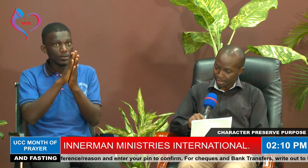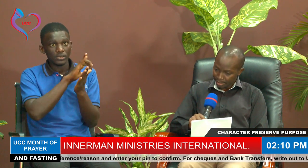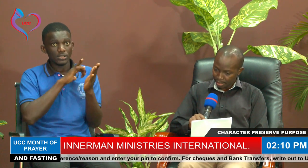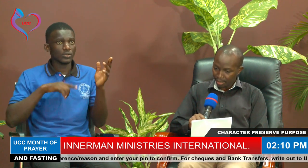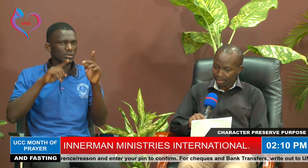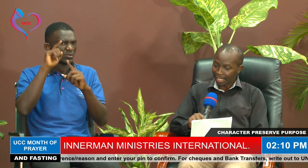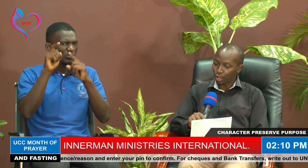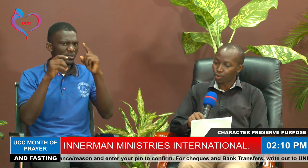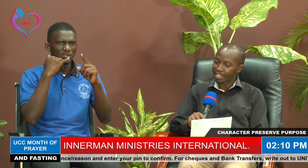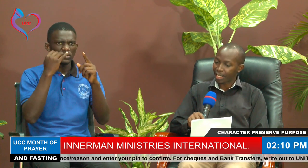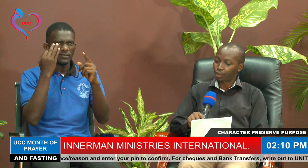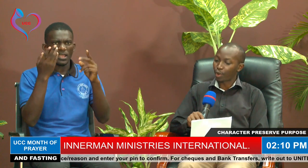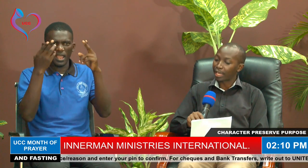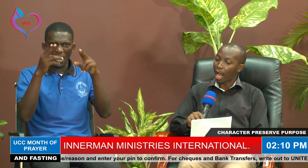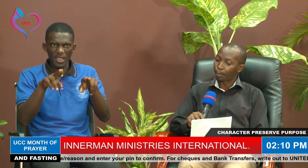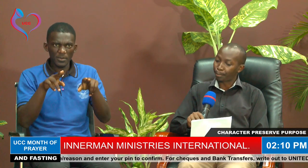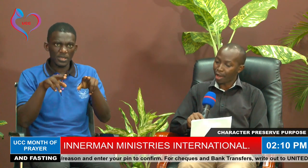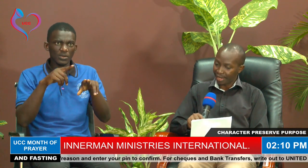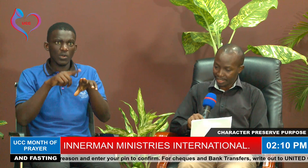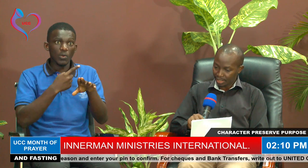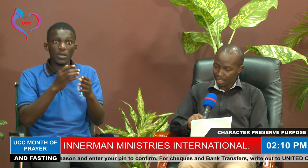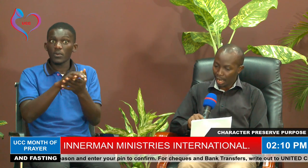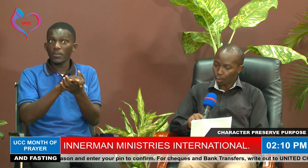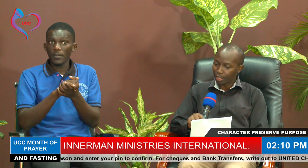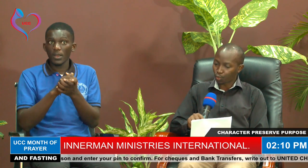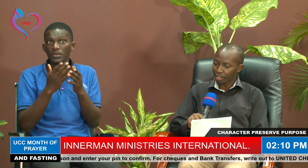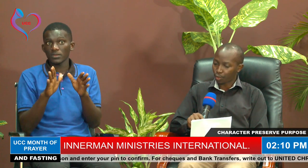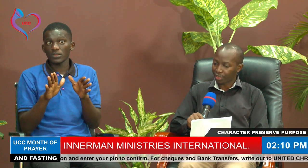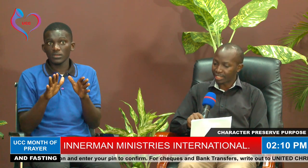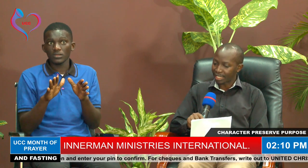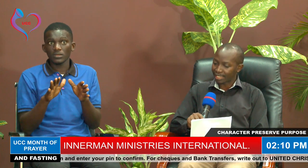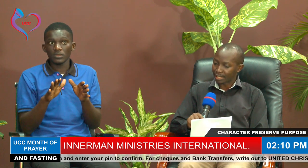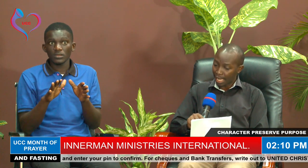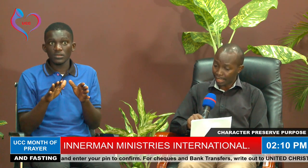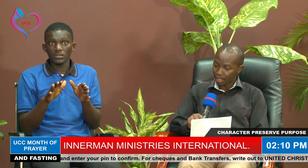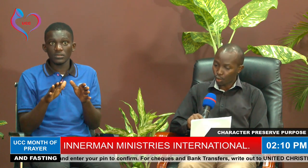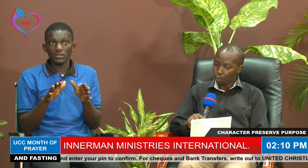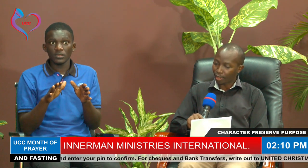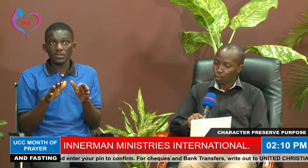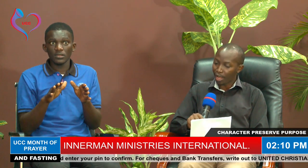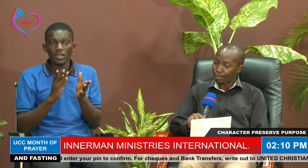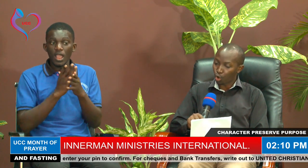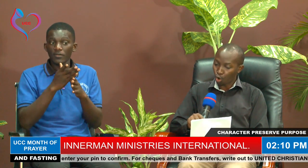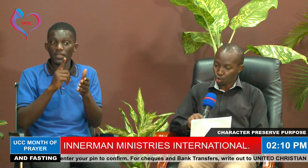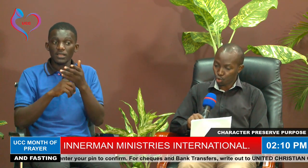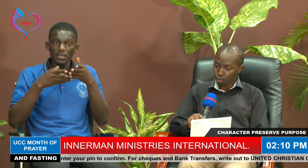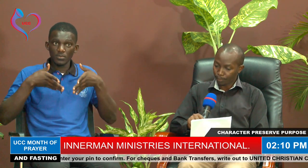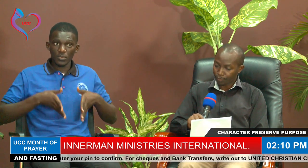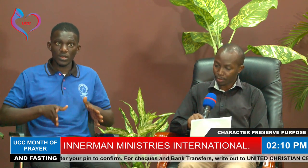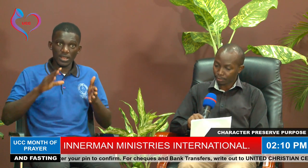happened that I got saved when I'm married, according to 1 Corinthians 6:9, where do I belong?